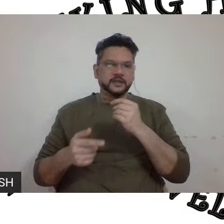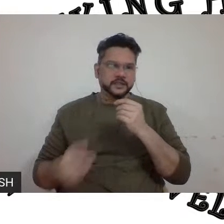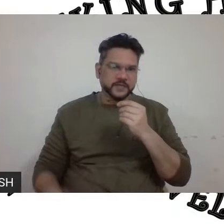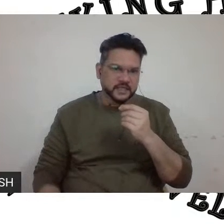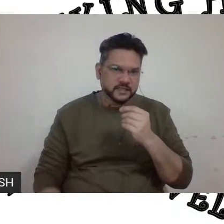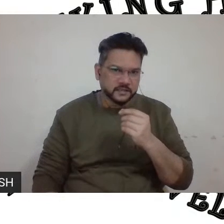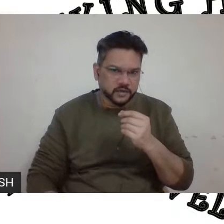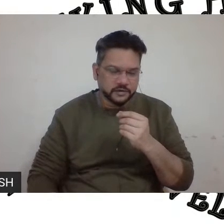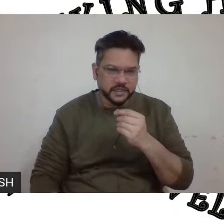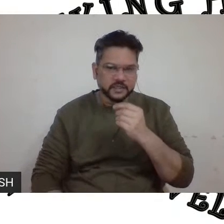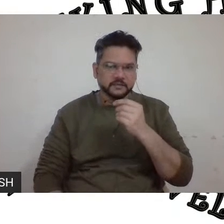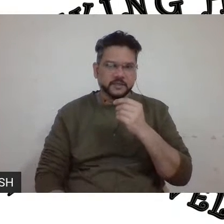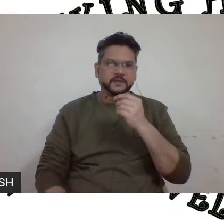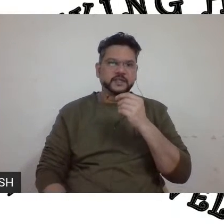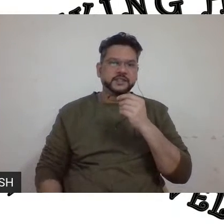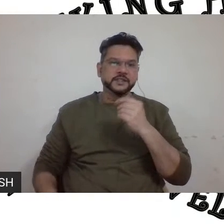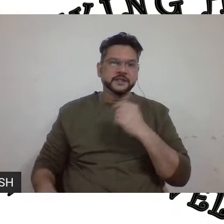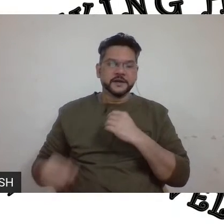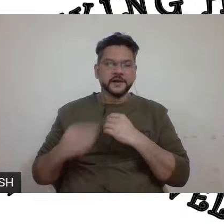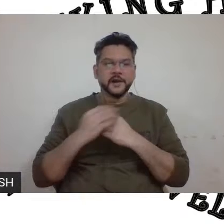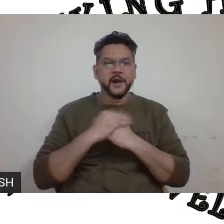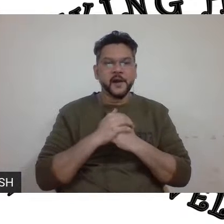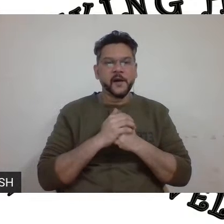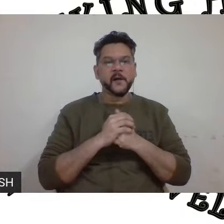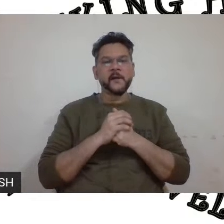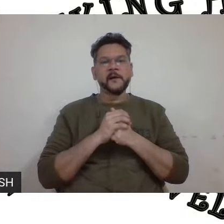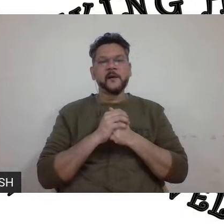So let me ask the moderator, Bhavna ji.